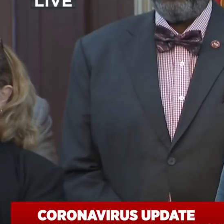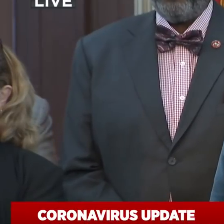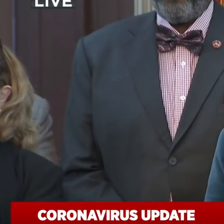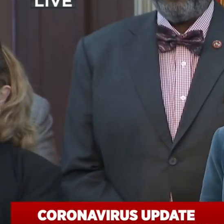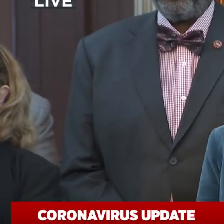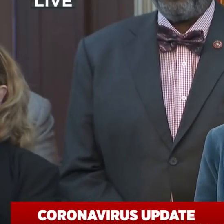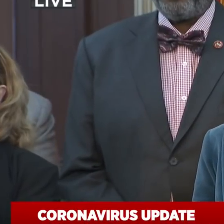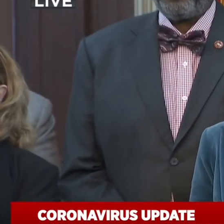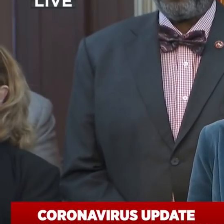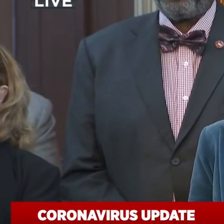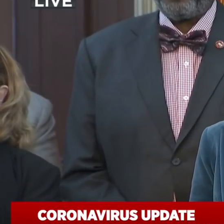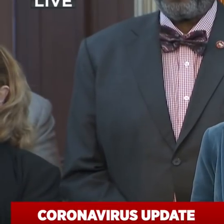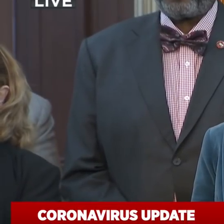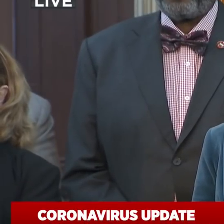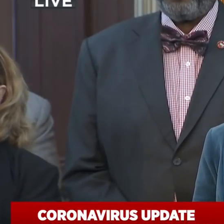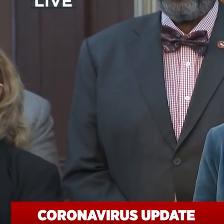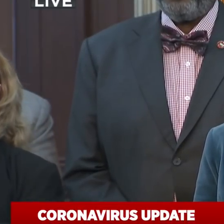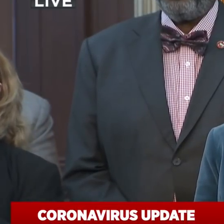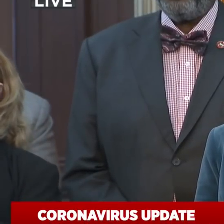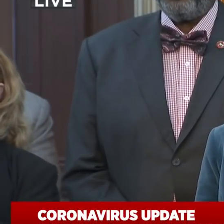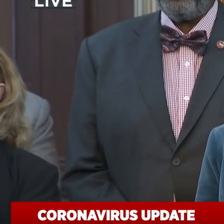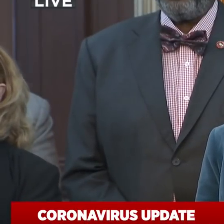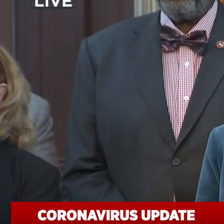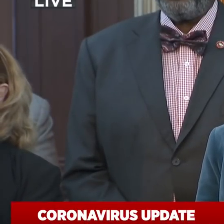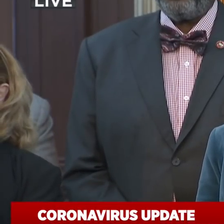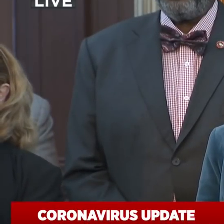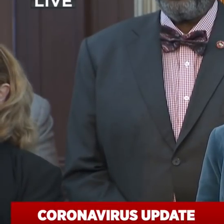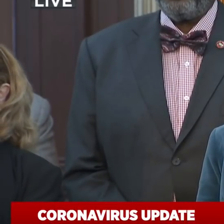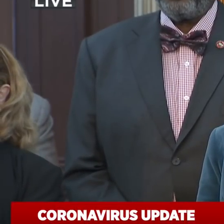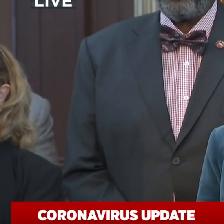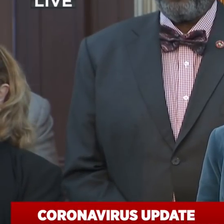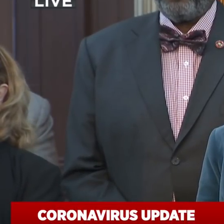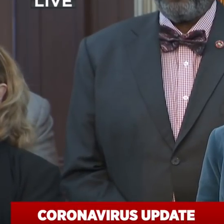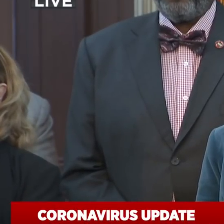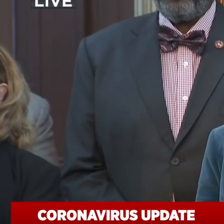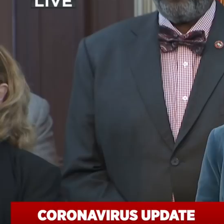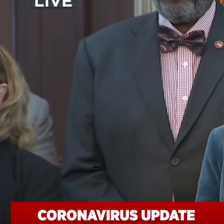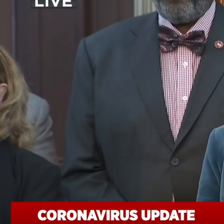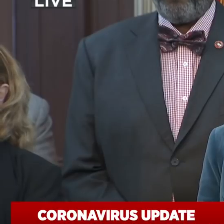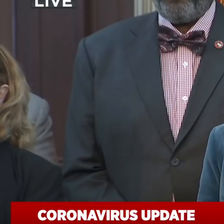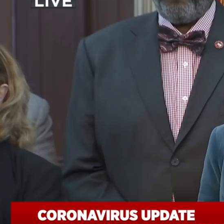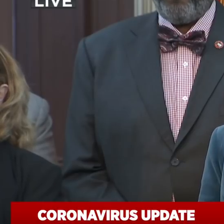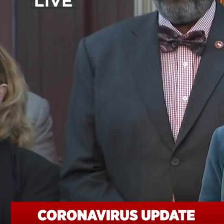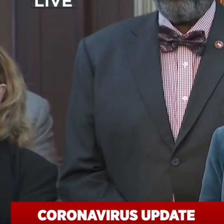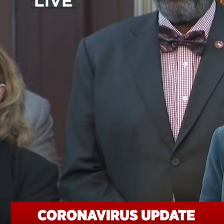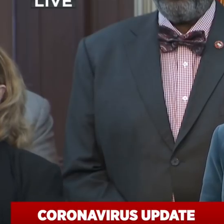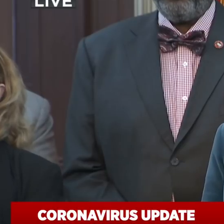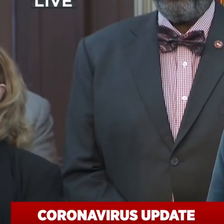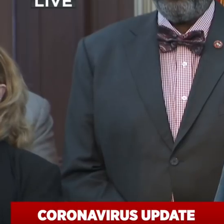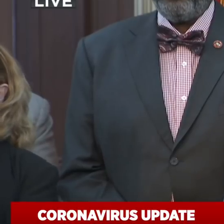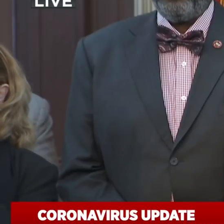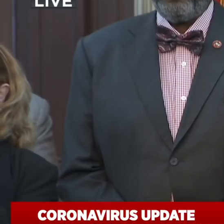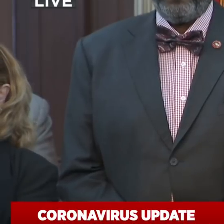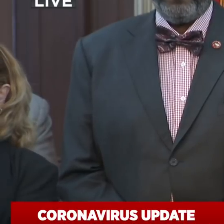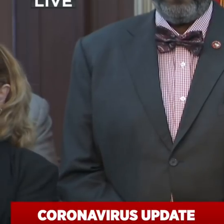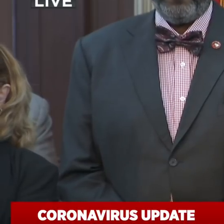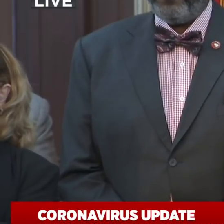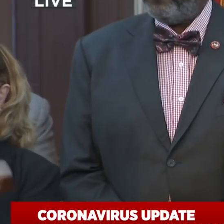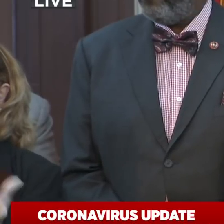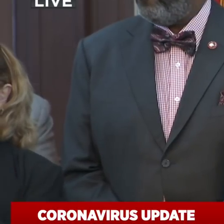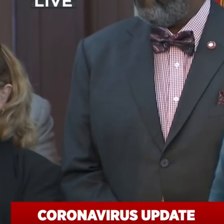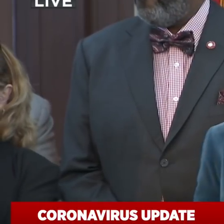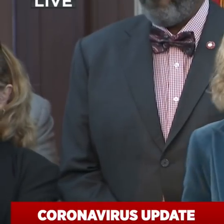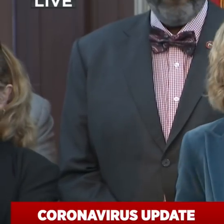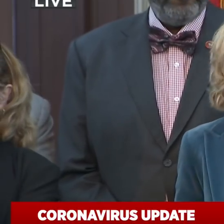right. Thank you for joining us. We have Sedgwick Easley, who is the pastor of Union Baptist Church in Hempstead. Have I forgotten